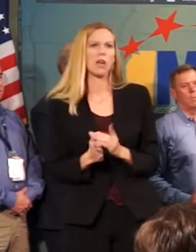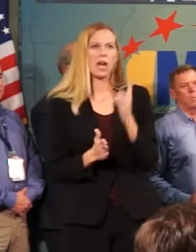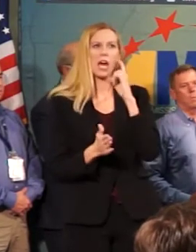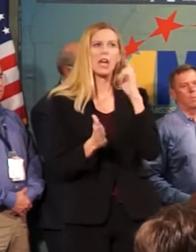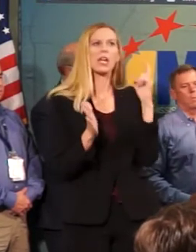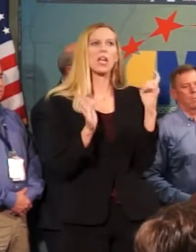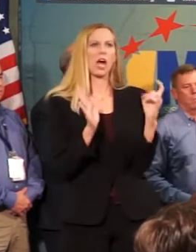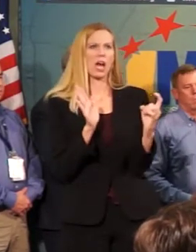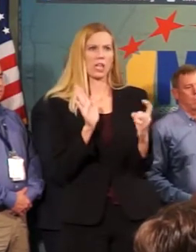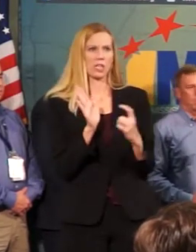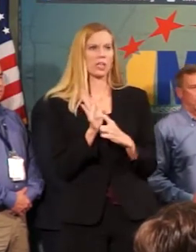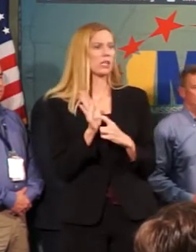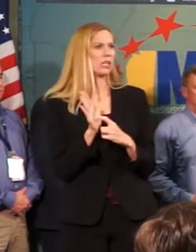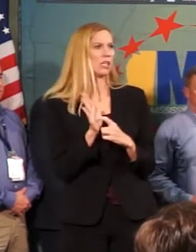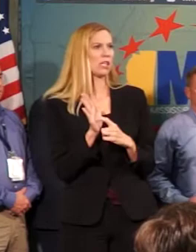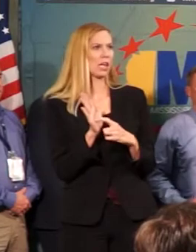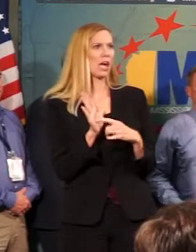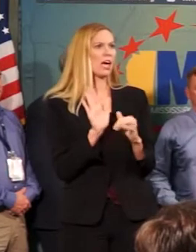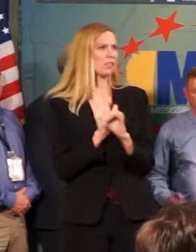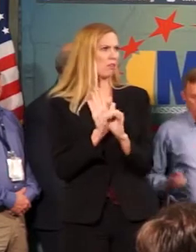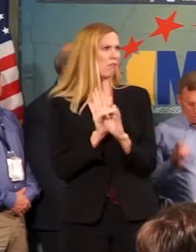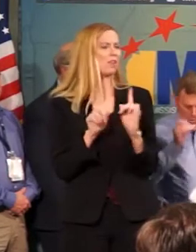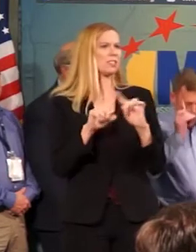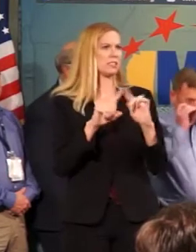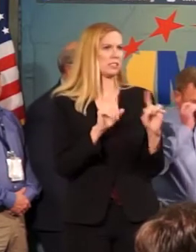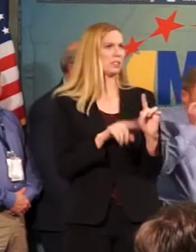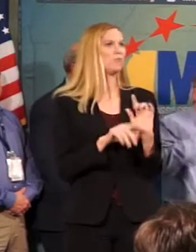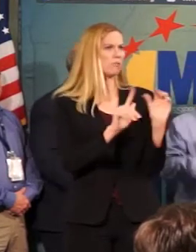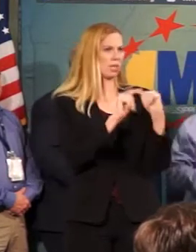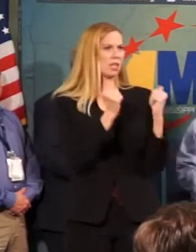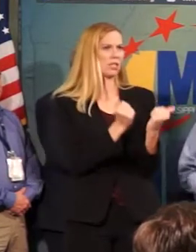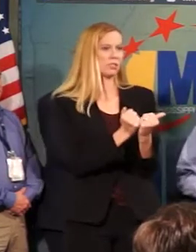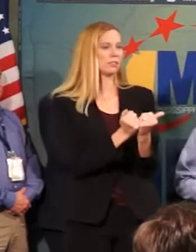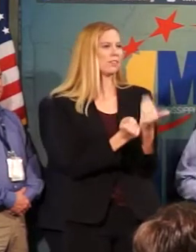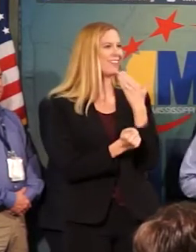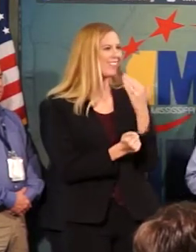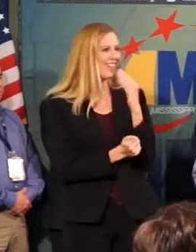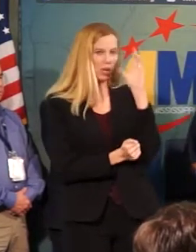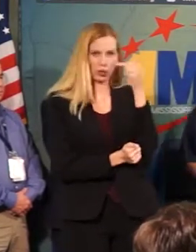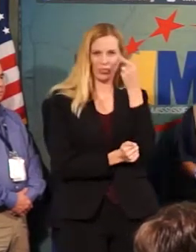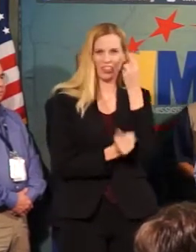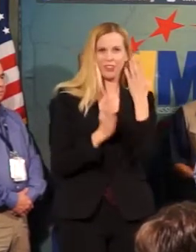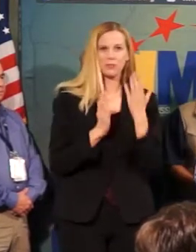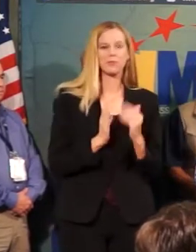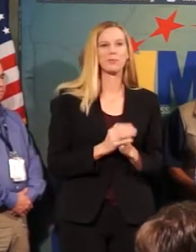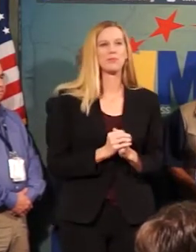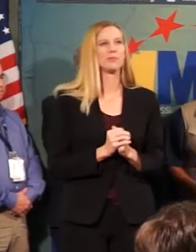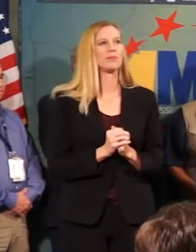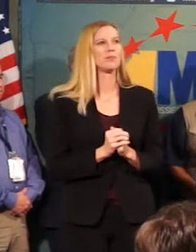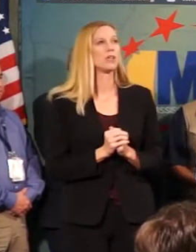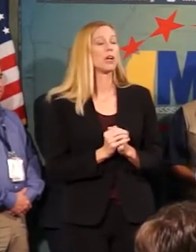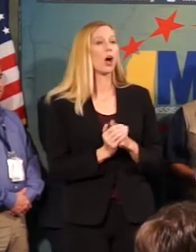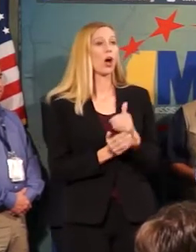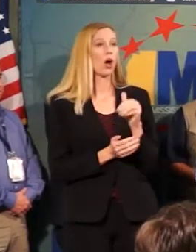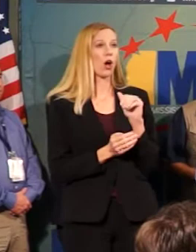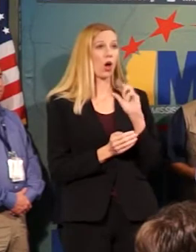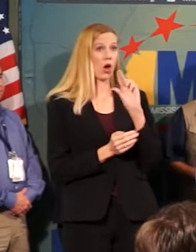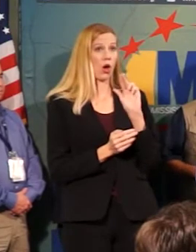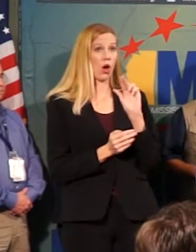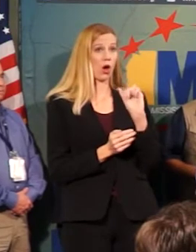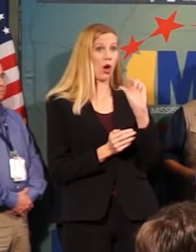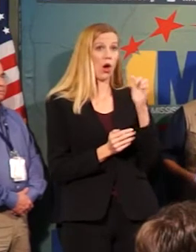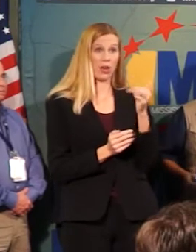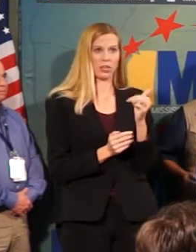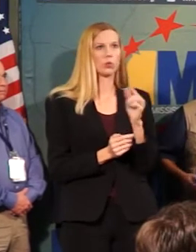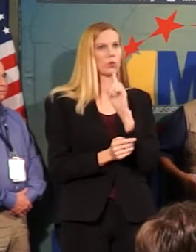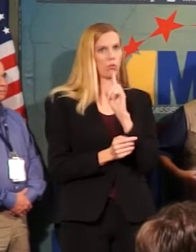of this exercise today. Colonel Smithson. Well, thank you, Governor. August is historically the